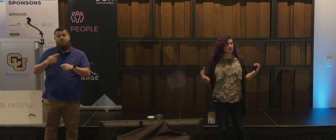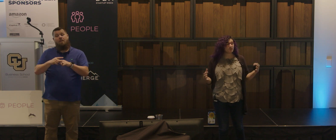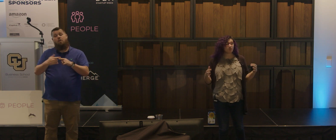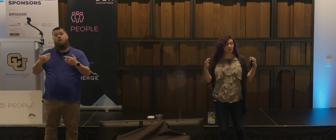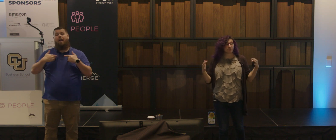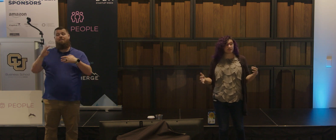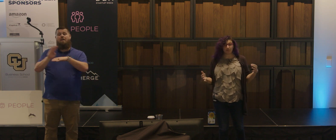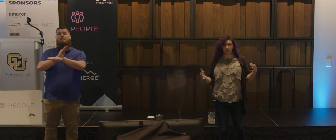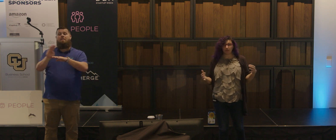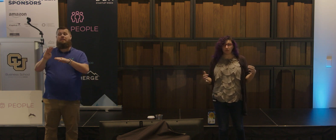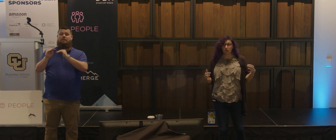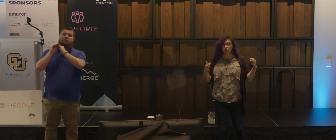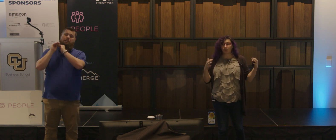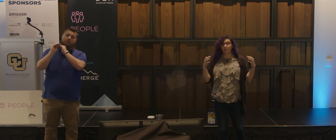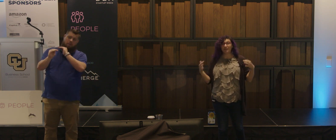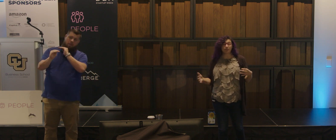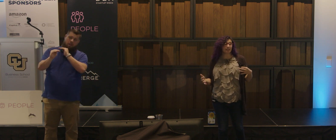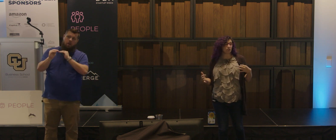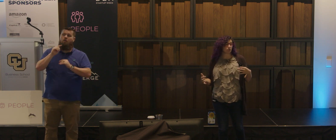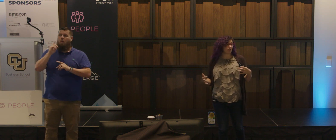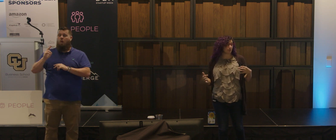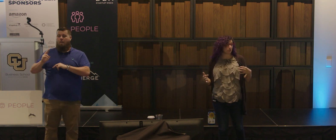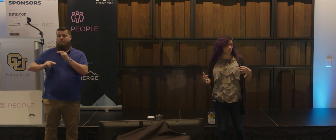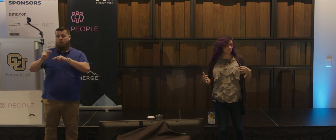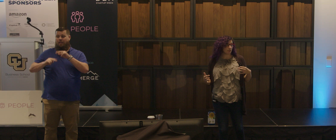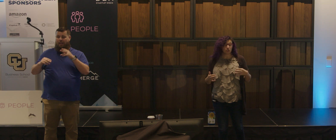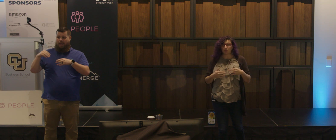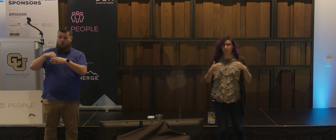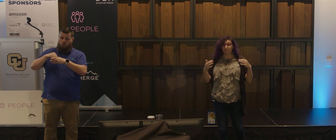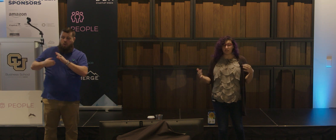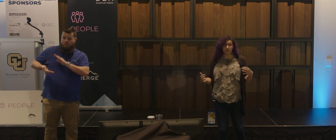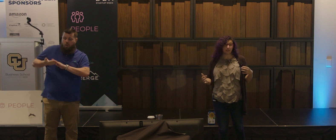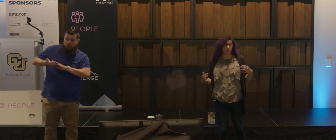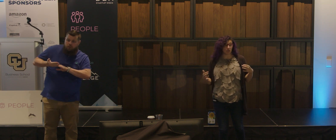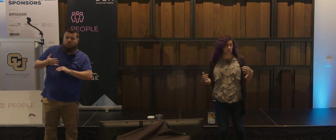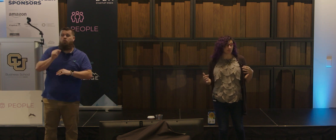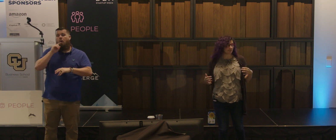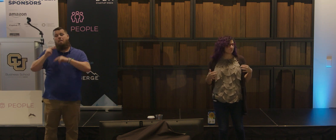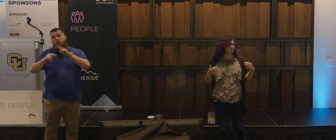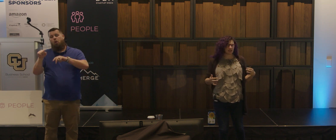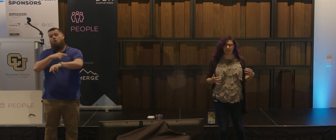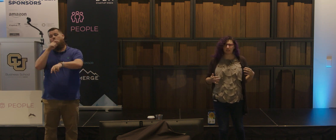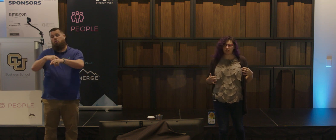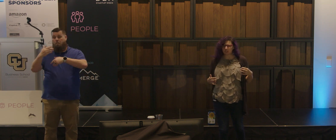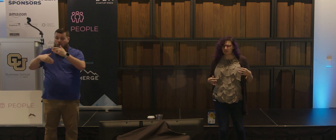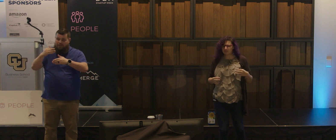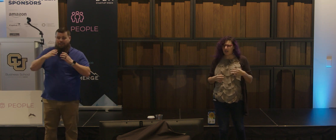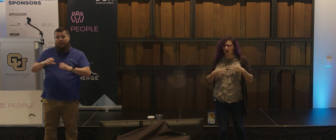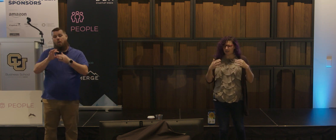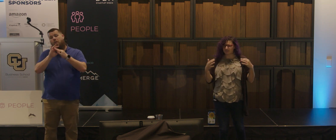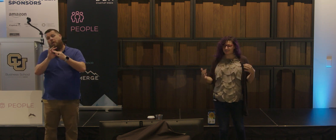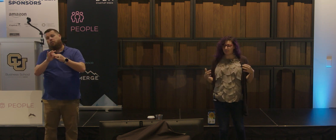a business that is stable. You are building internal operations. You are building long-term processes, client